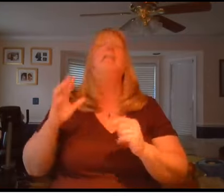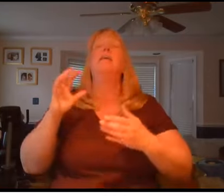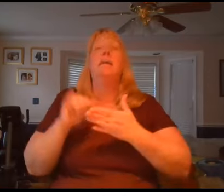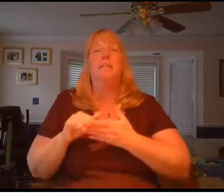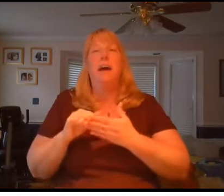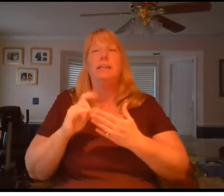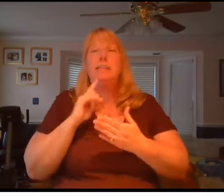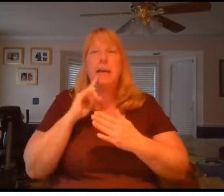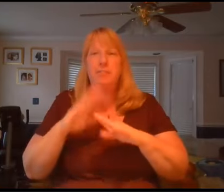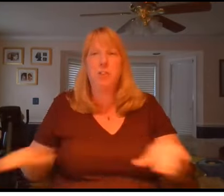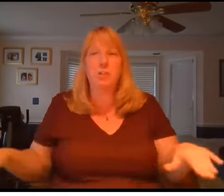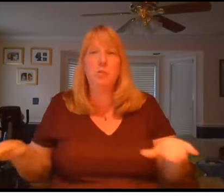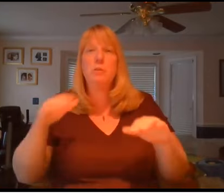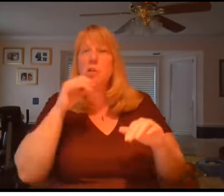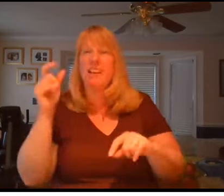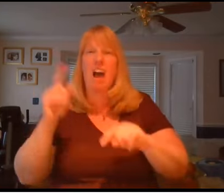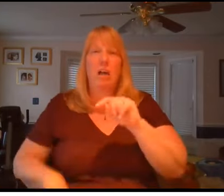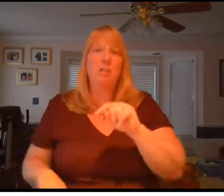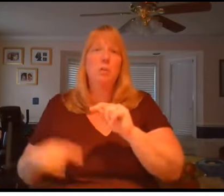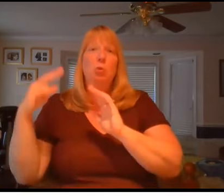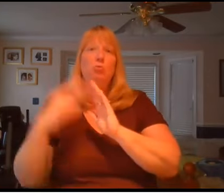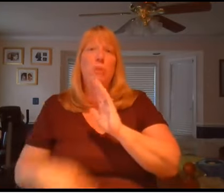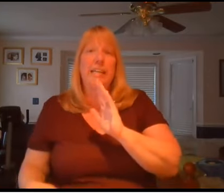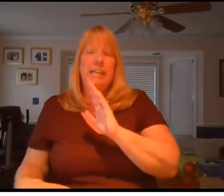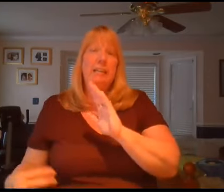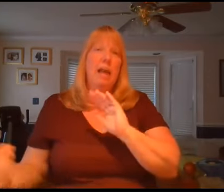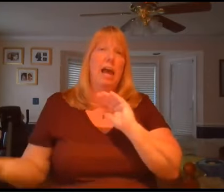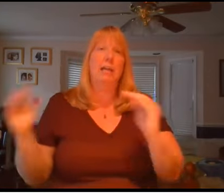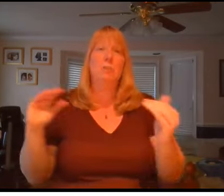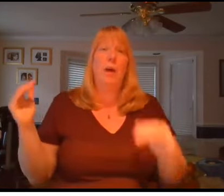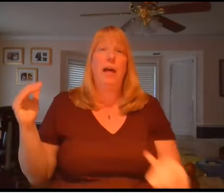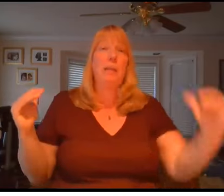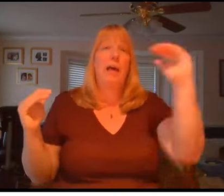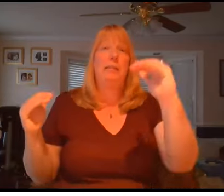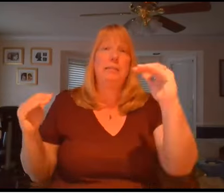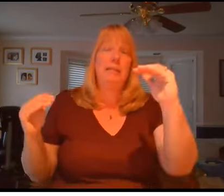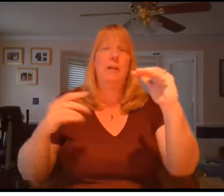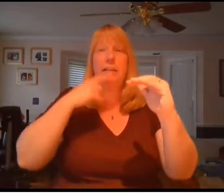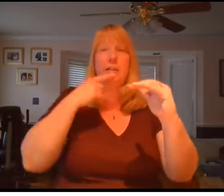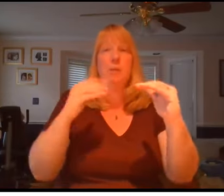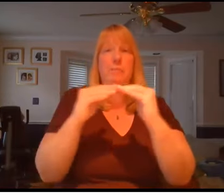1880s. They said that deaf children couldn't read as well as